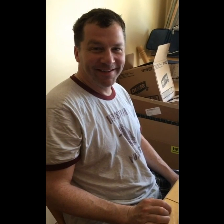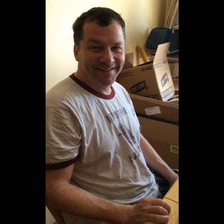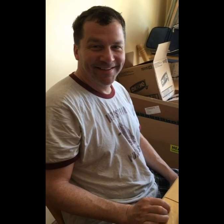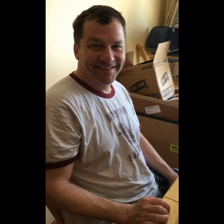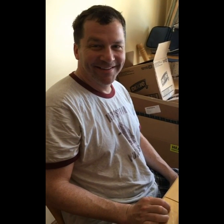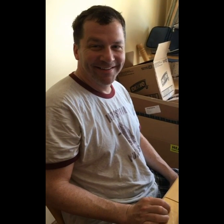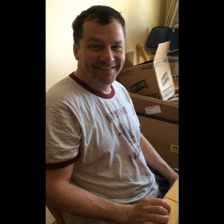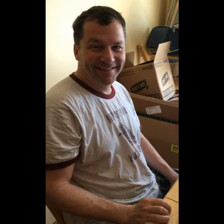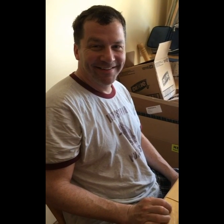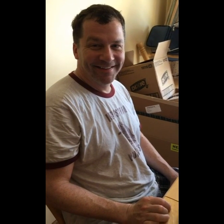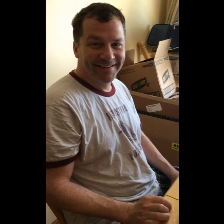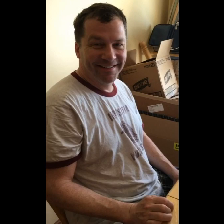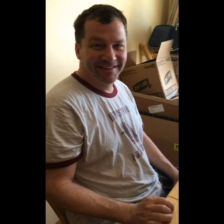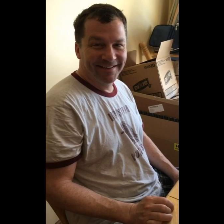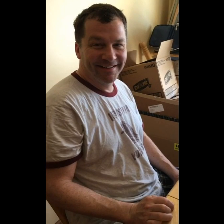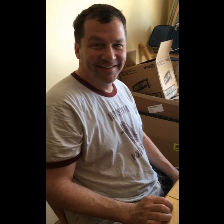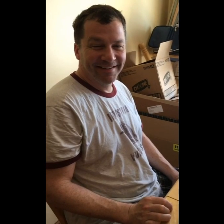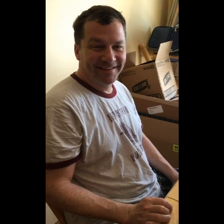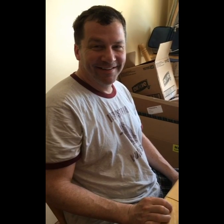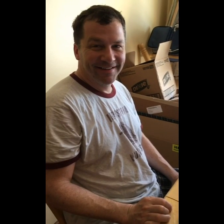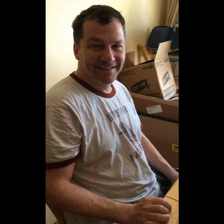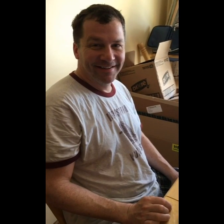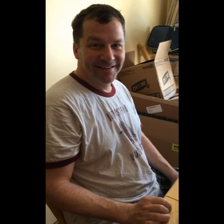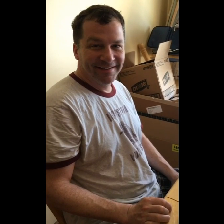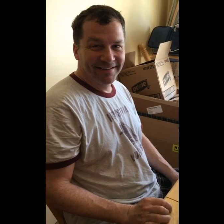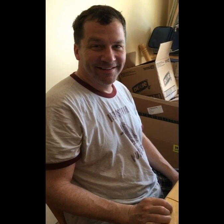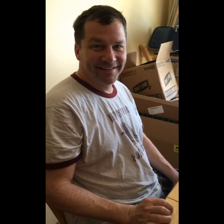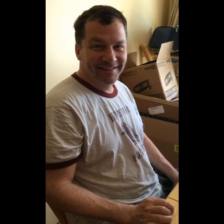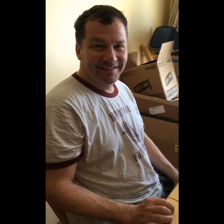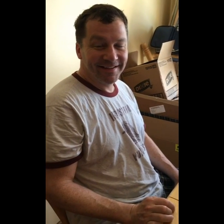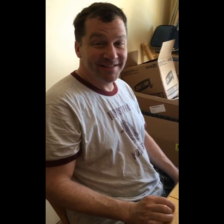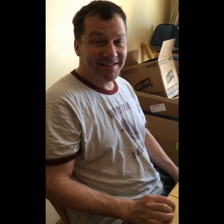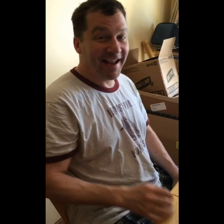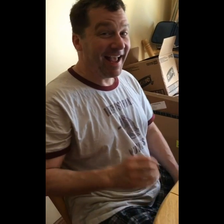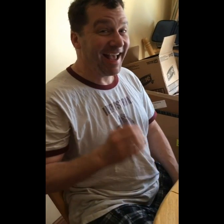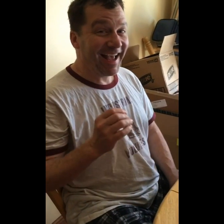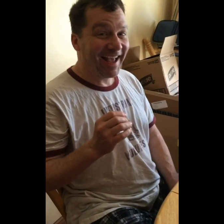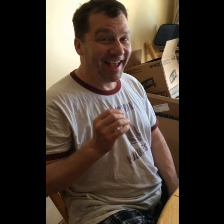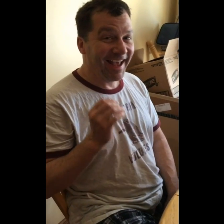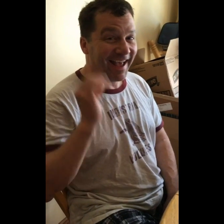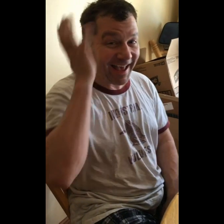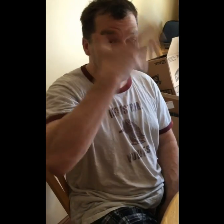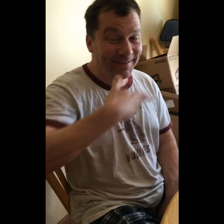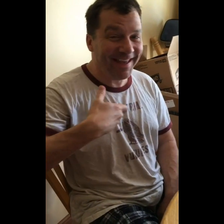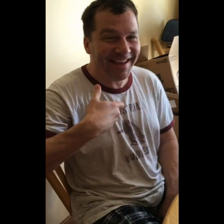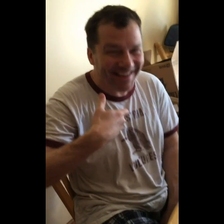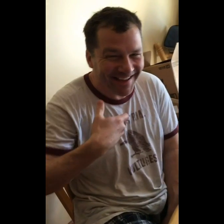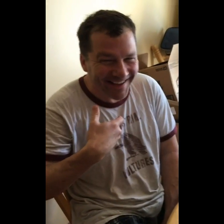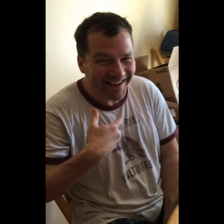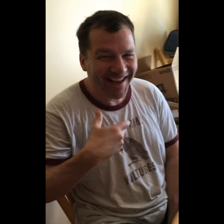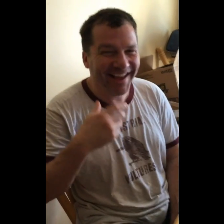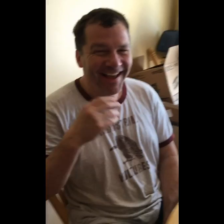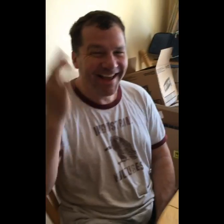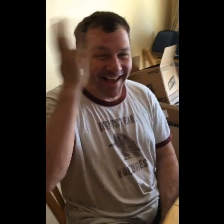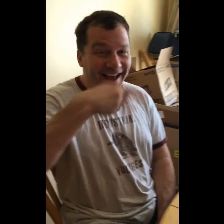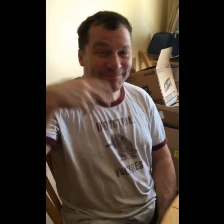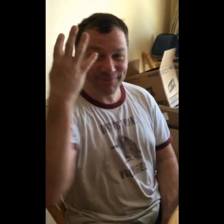I don't know I should know let's just say happy happy